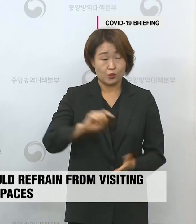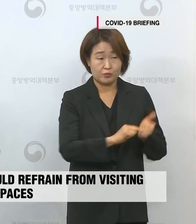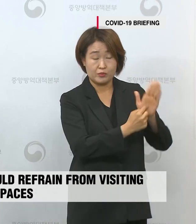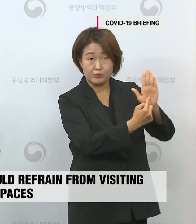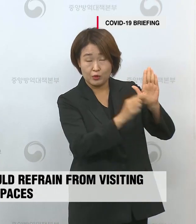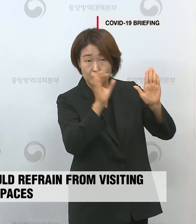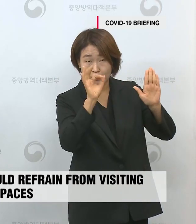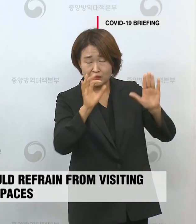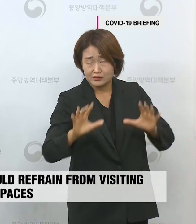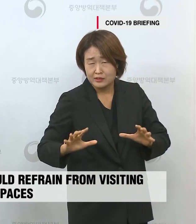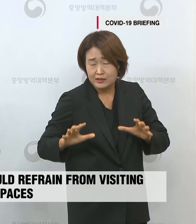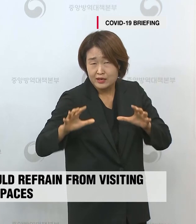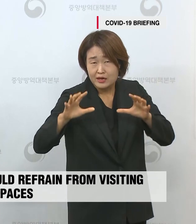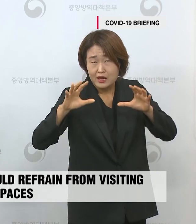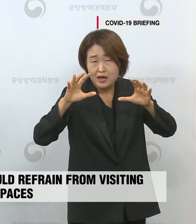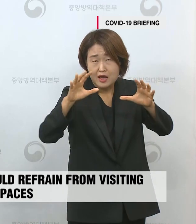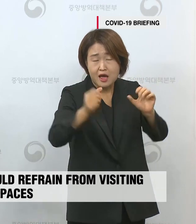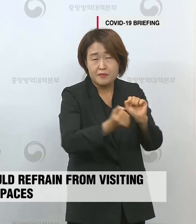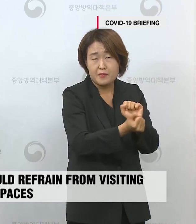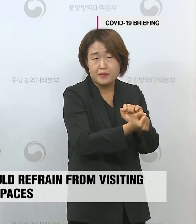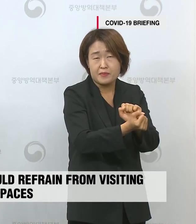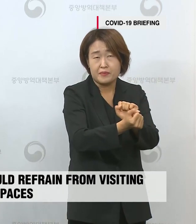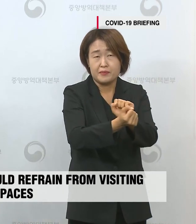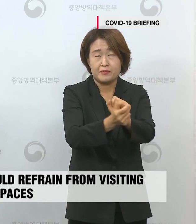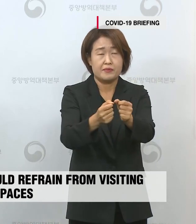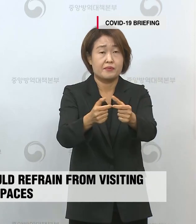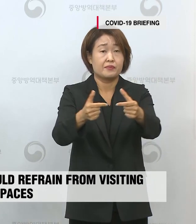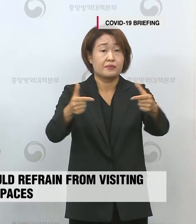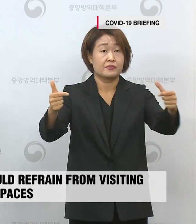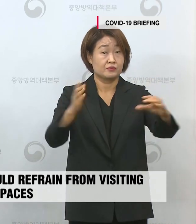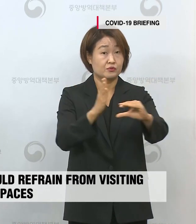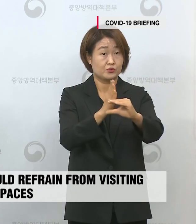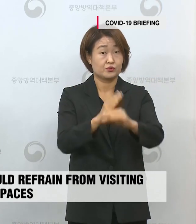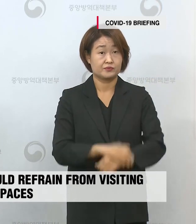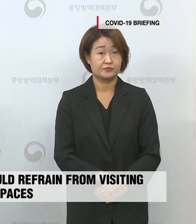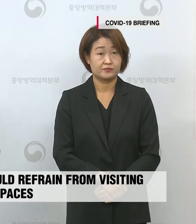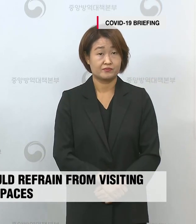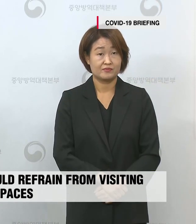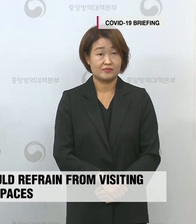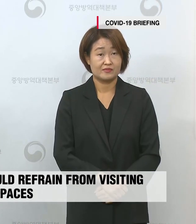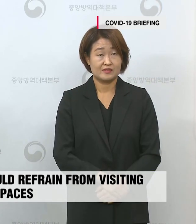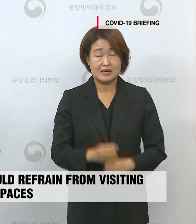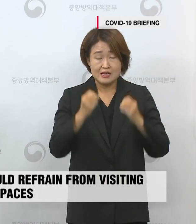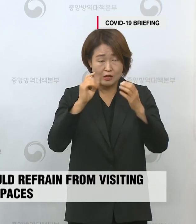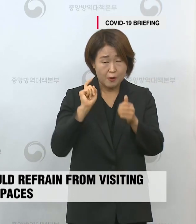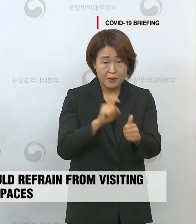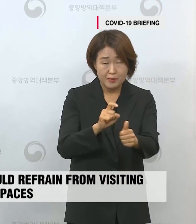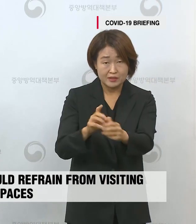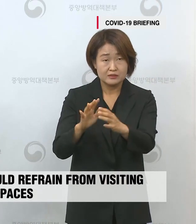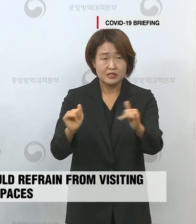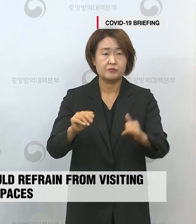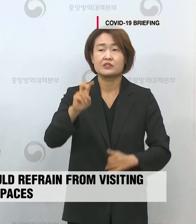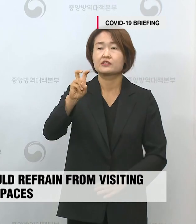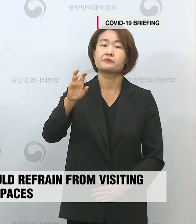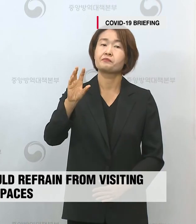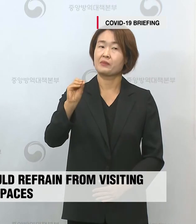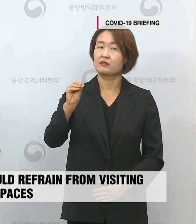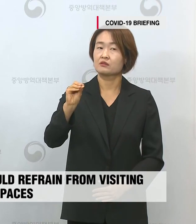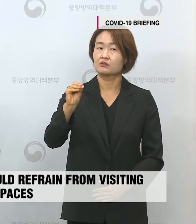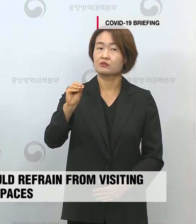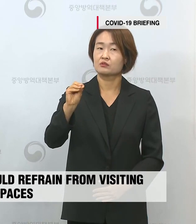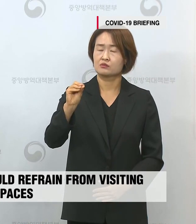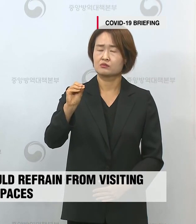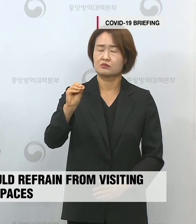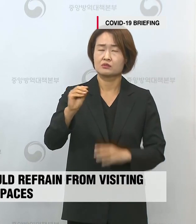The WHO has reported that global COVID-19 infections continue to be on a rise, and we